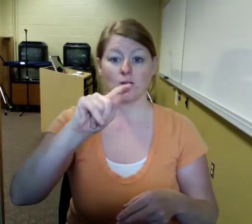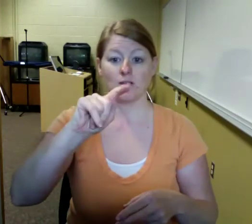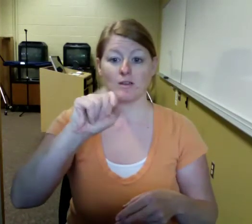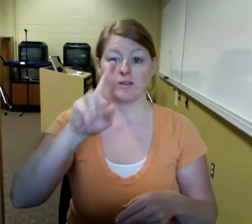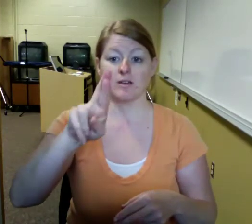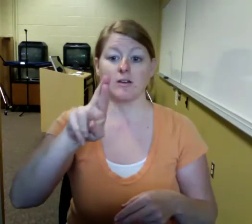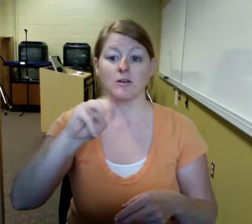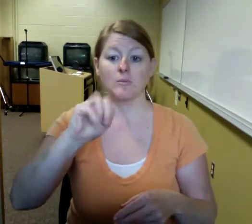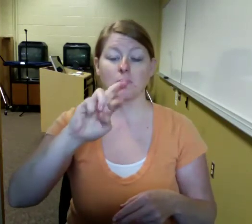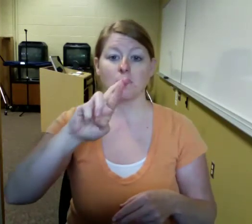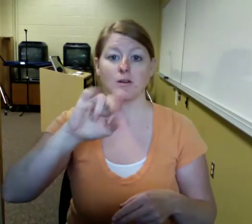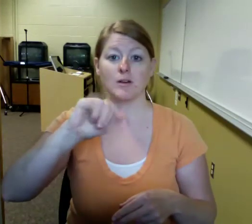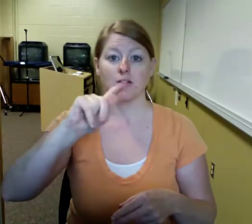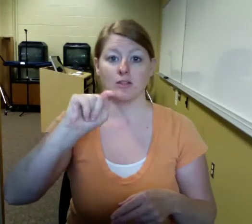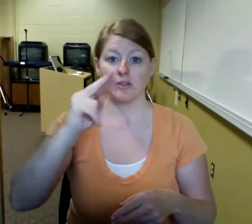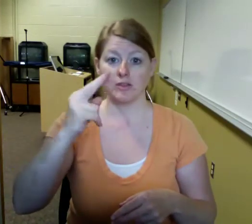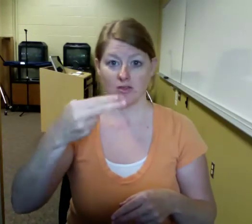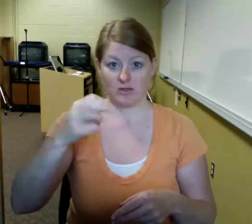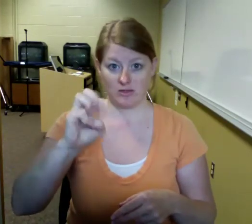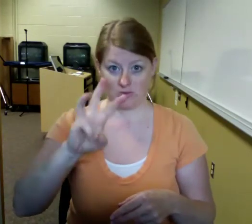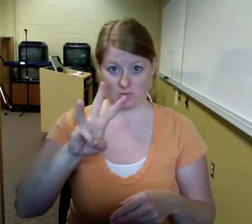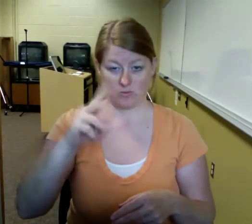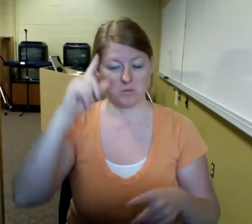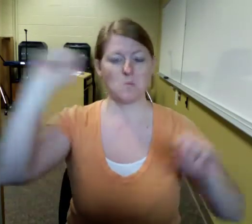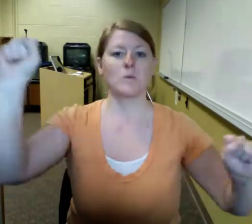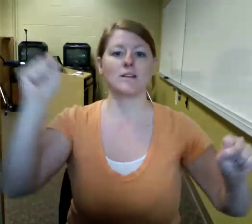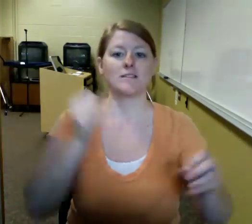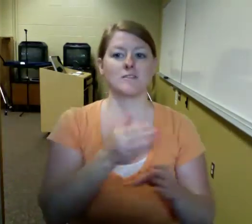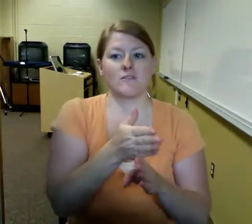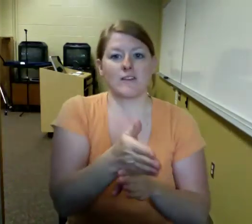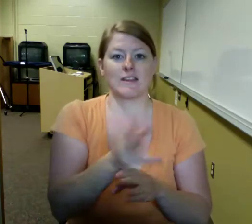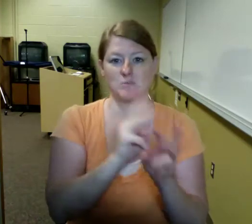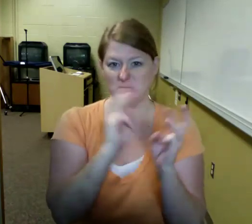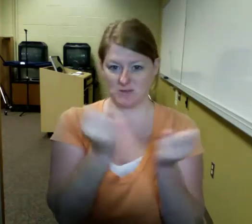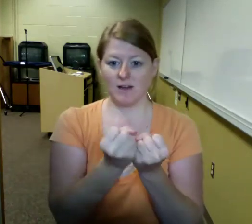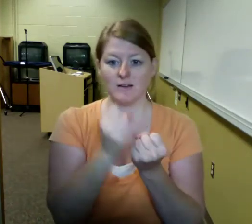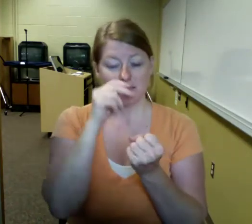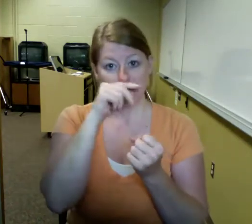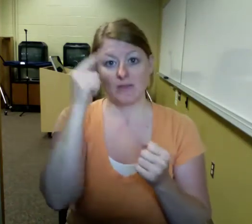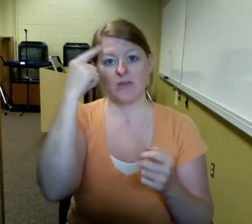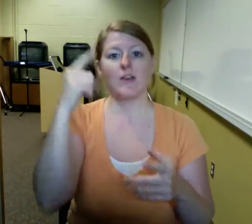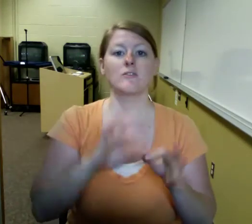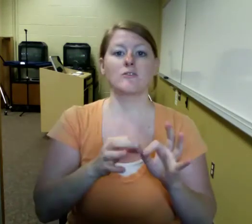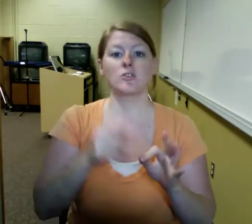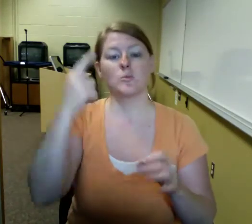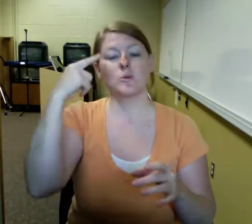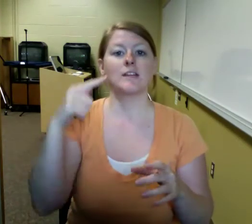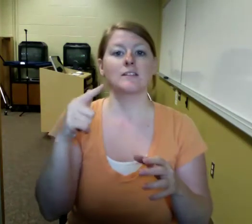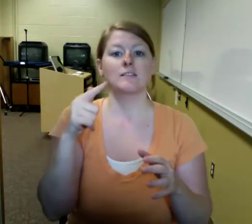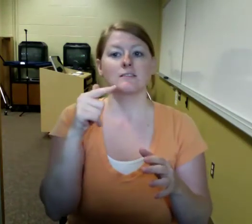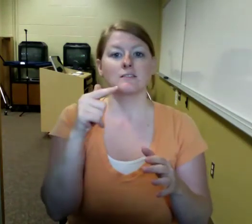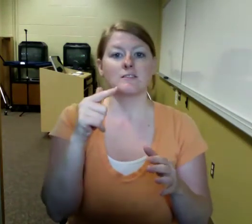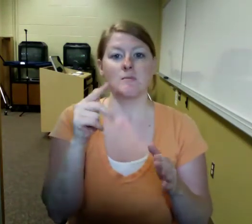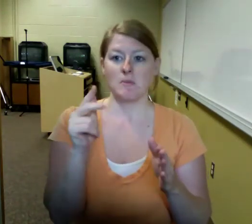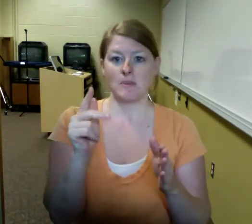portion of advancement seminars. The thought of interpreting in legal settings, especially a courtroom, causes even the